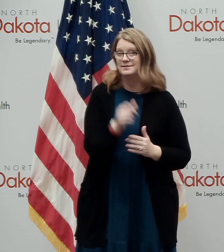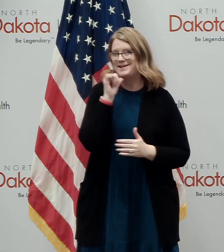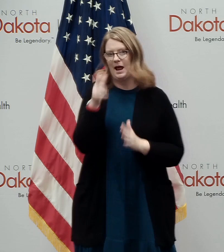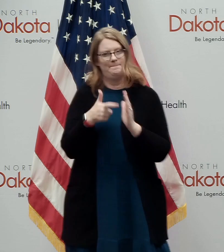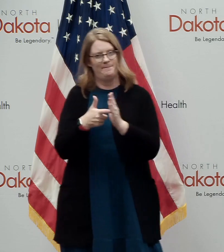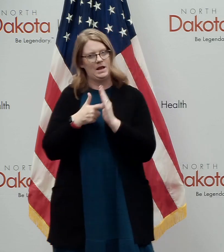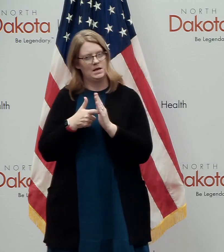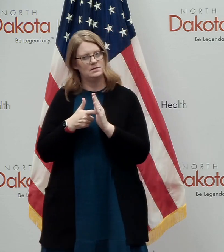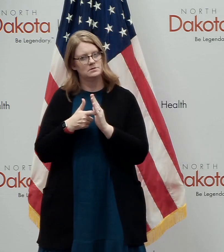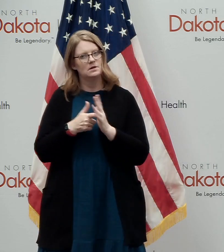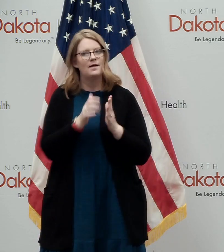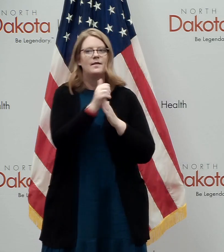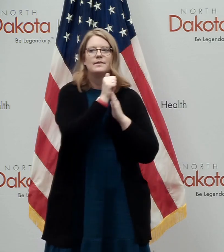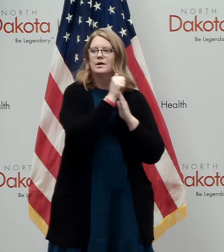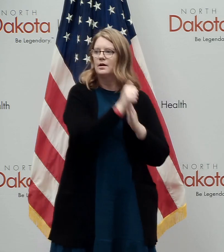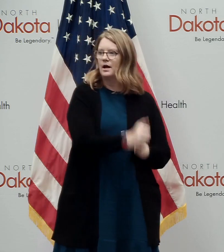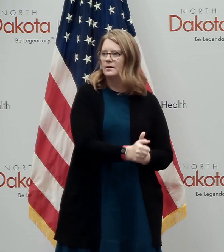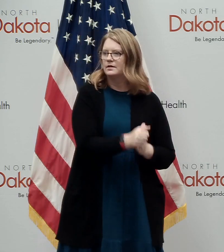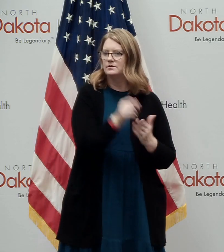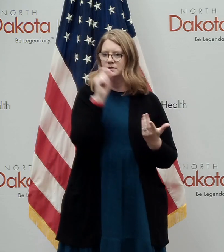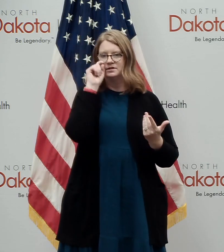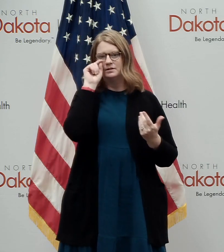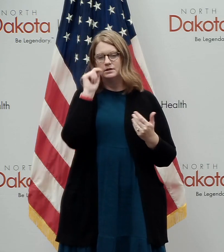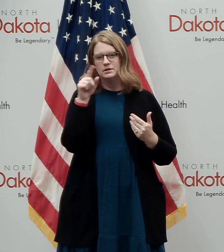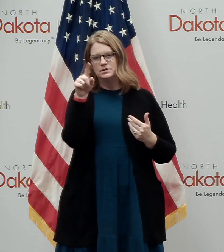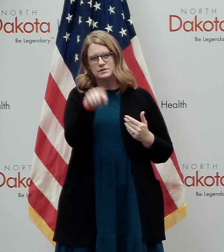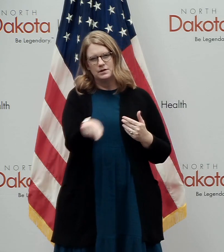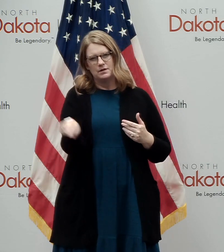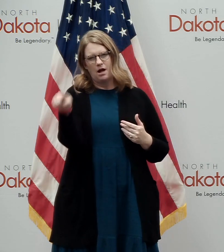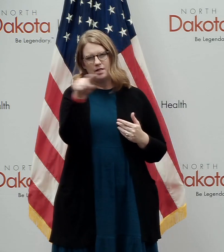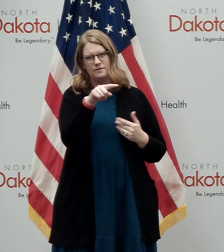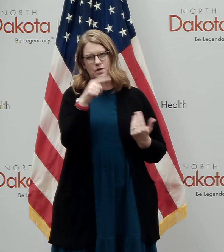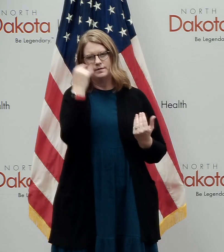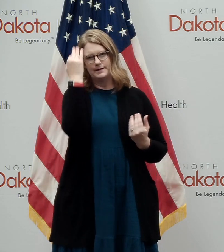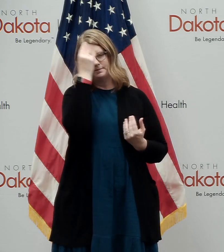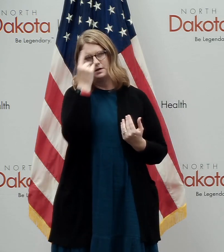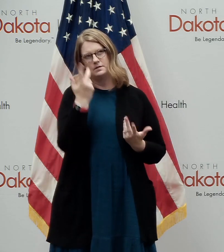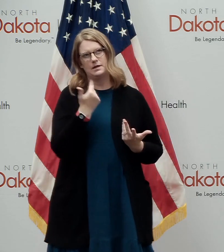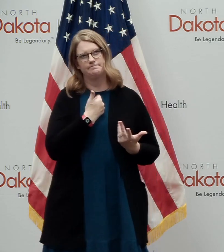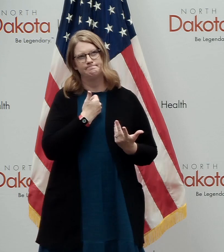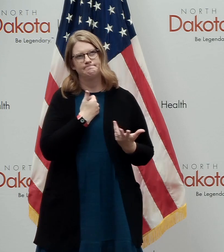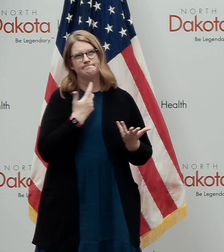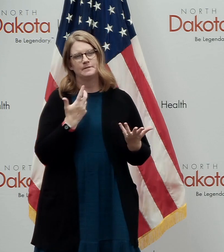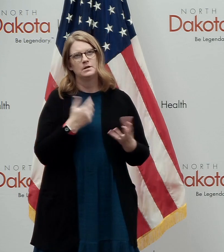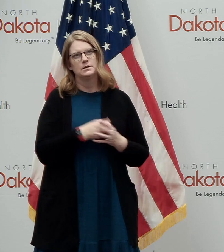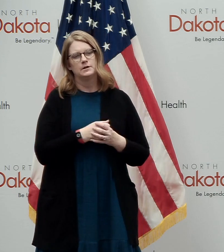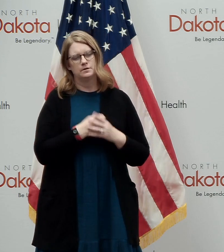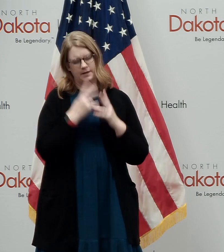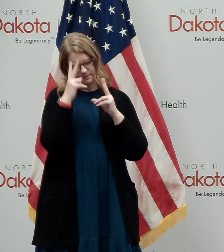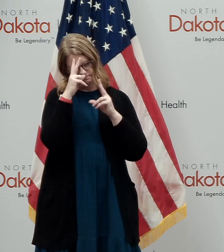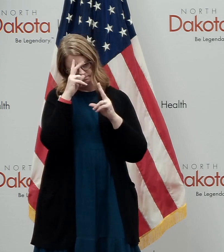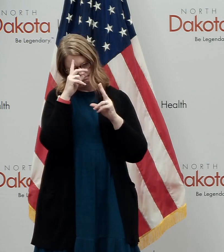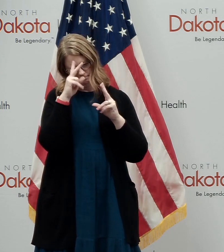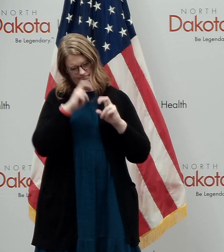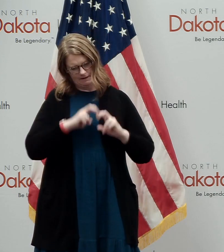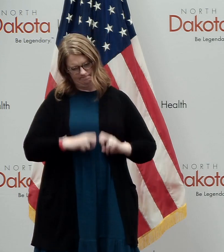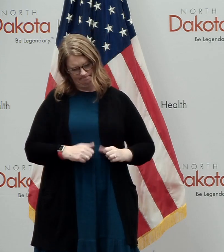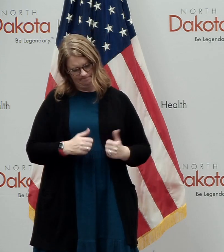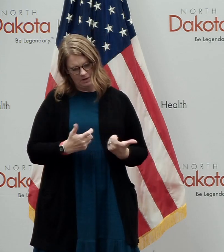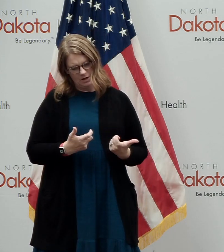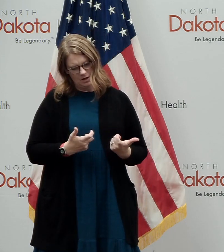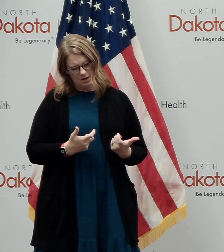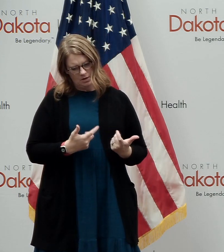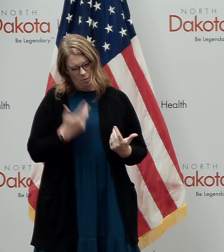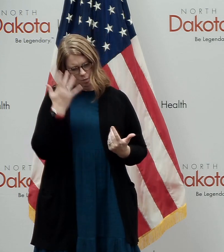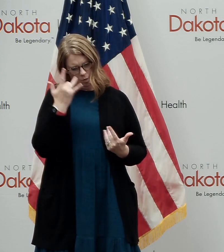are asking everyone to think through their why, their personal why this should matter to them, and how they